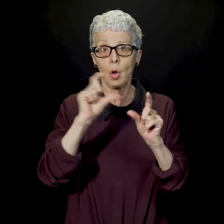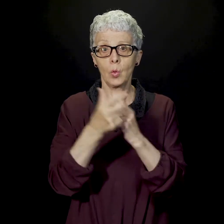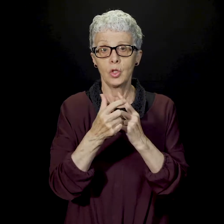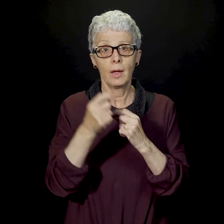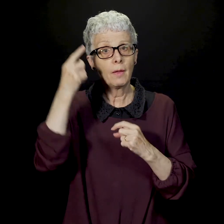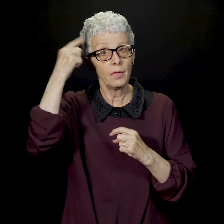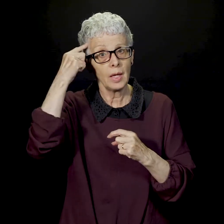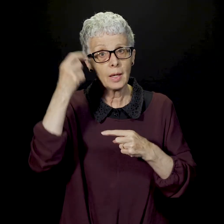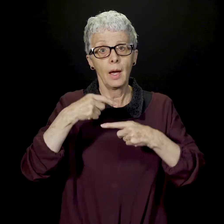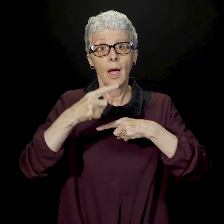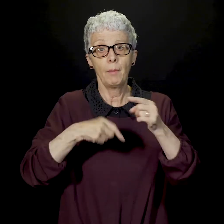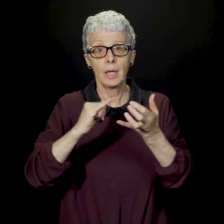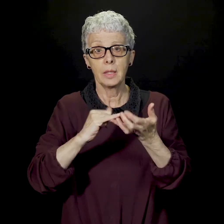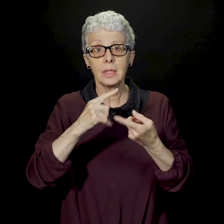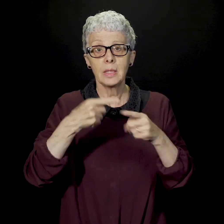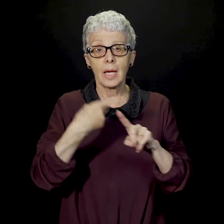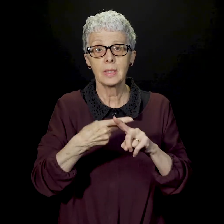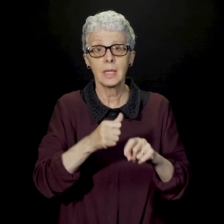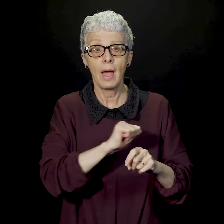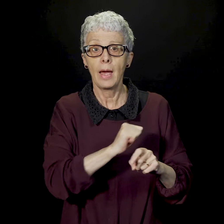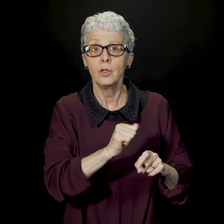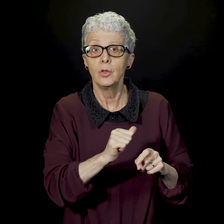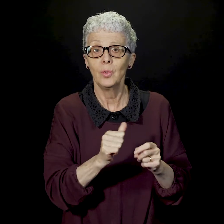would you describe our culture's attitude towards sex?